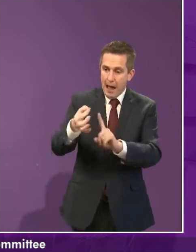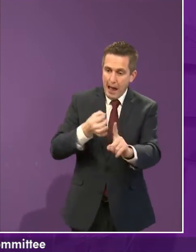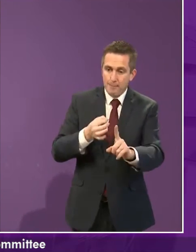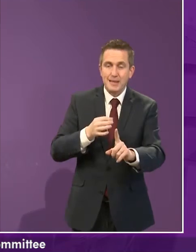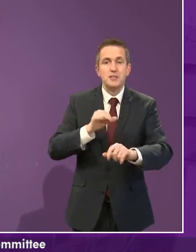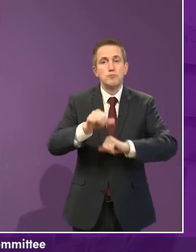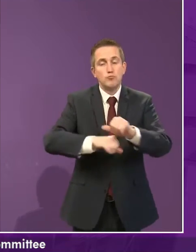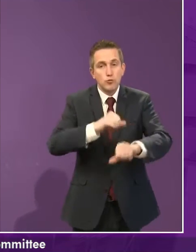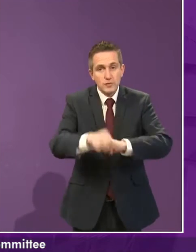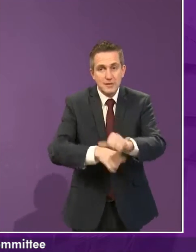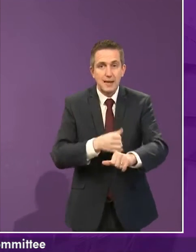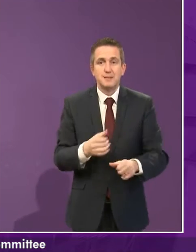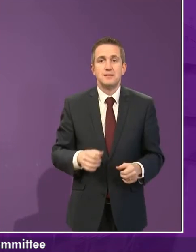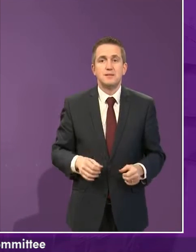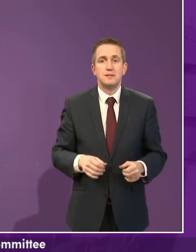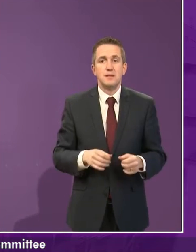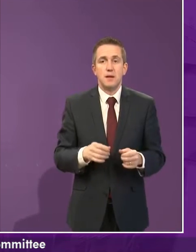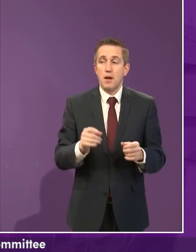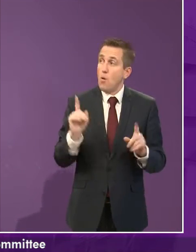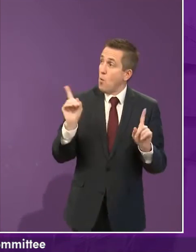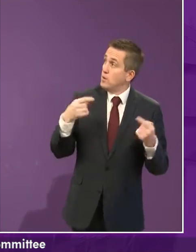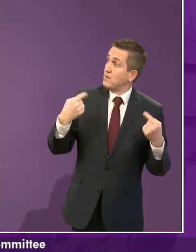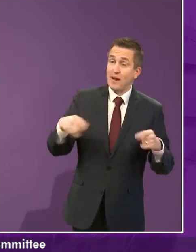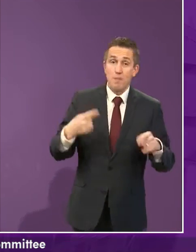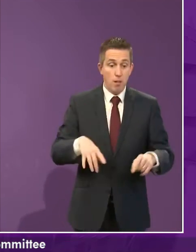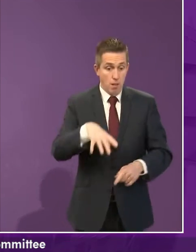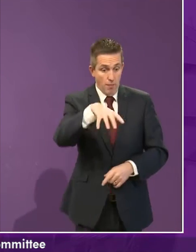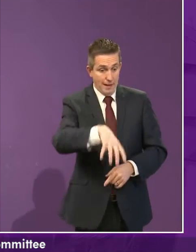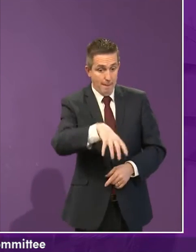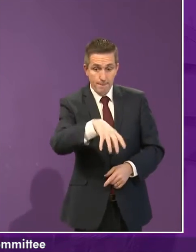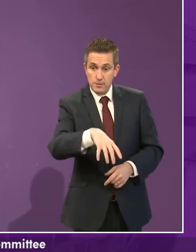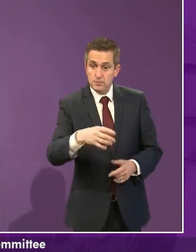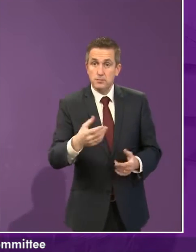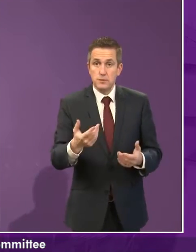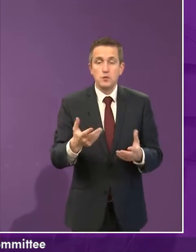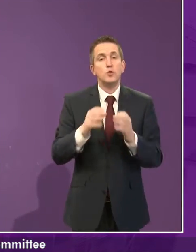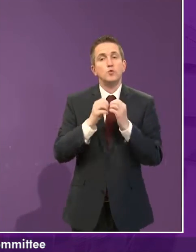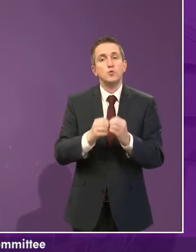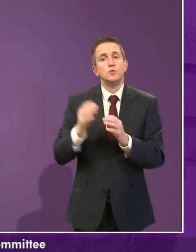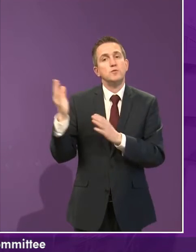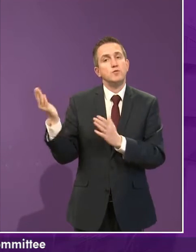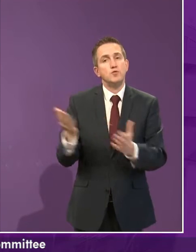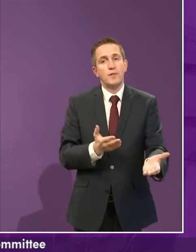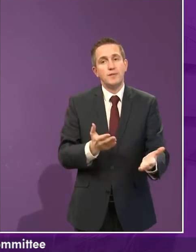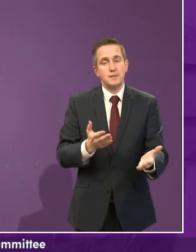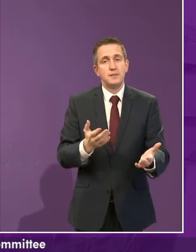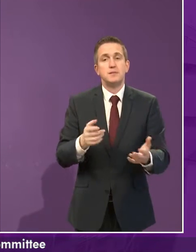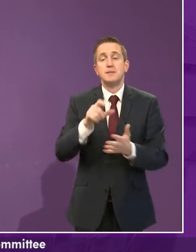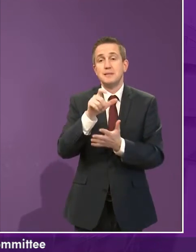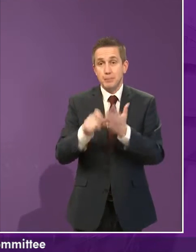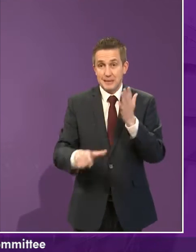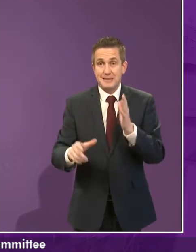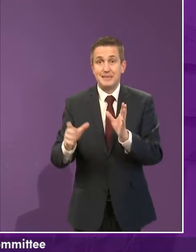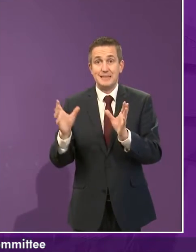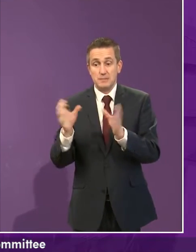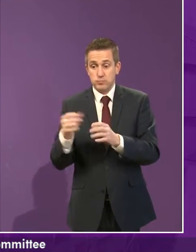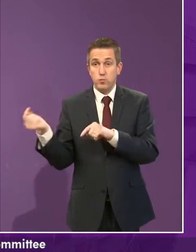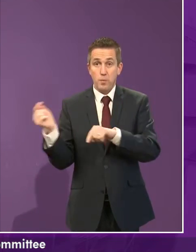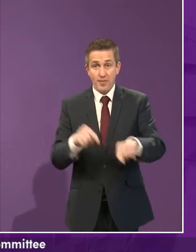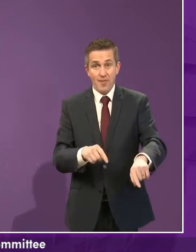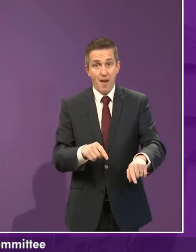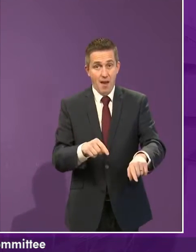at the applications, they want to know what's available on campus. So again, it will be student services, it will be funding, it will be disabilities. And by